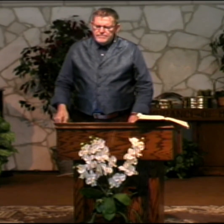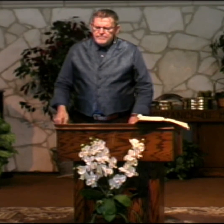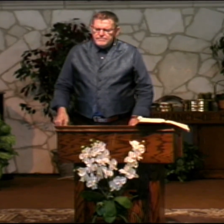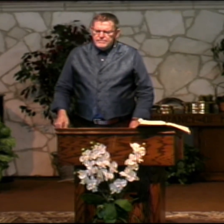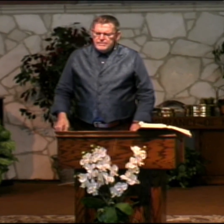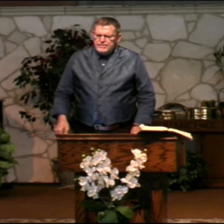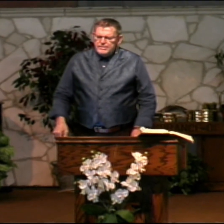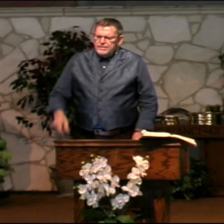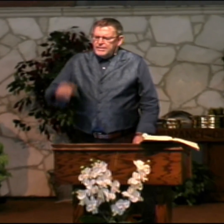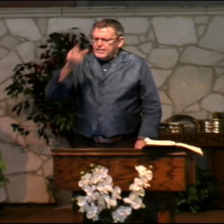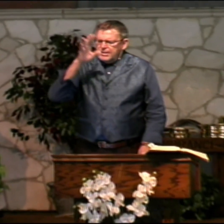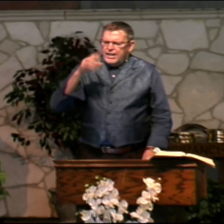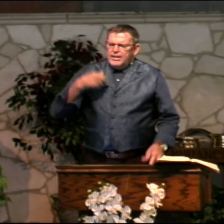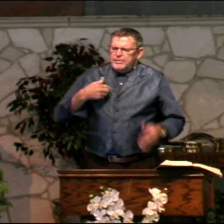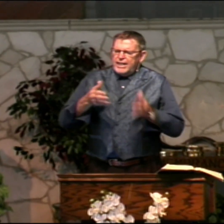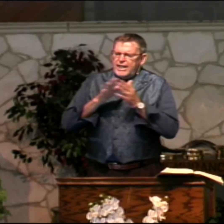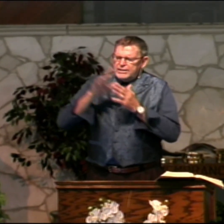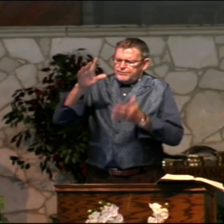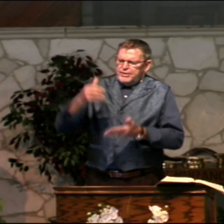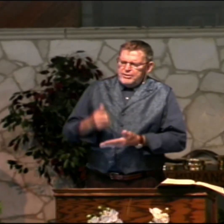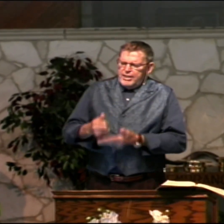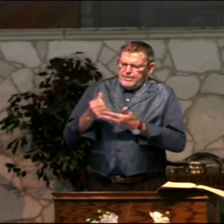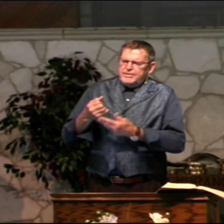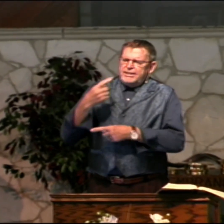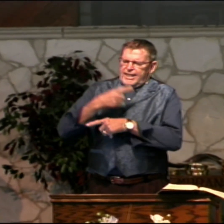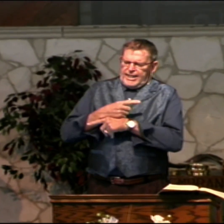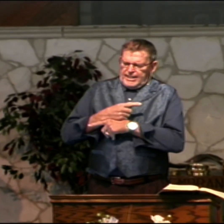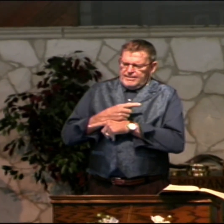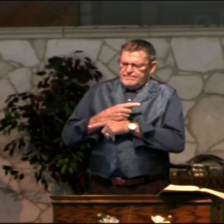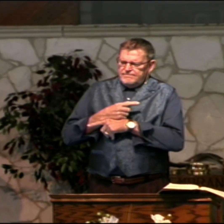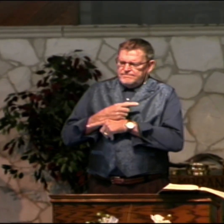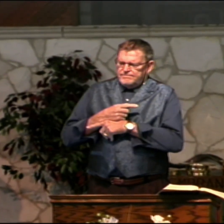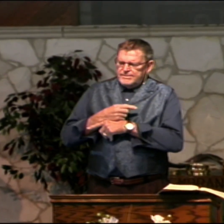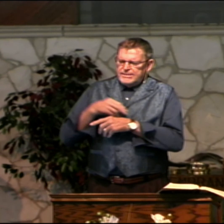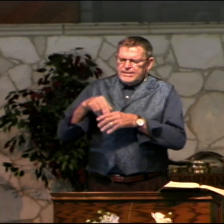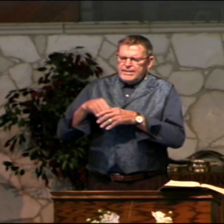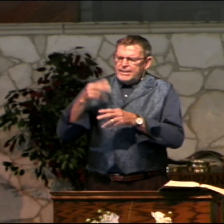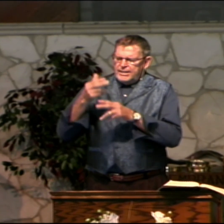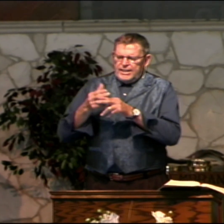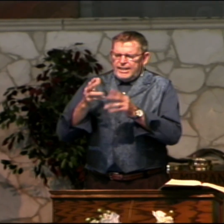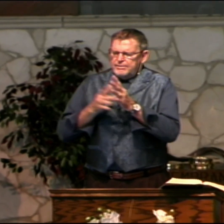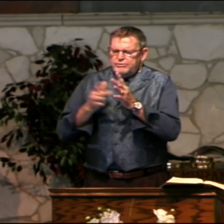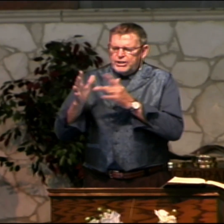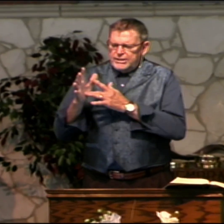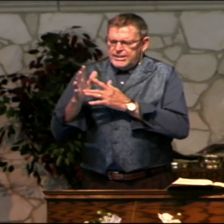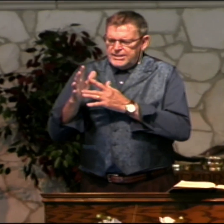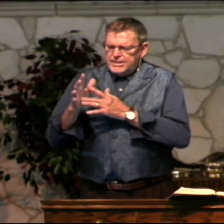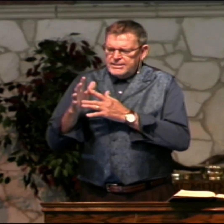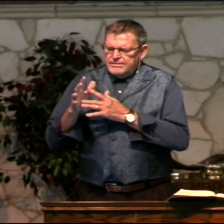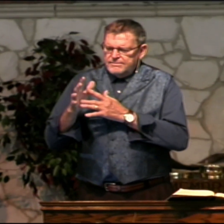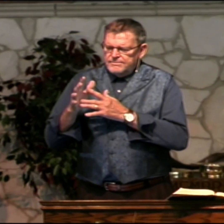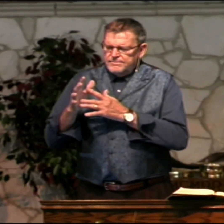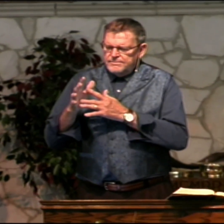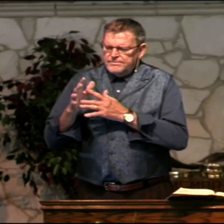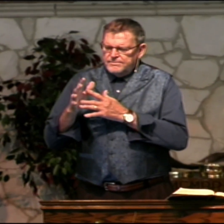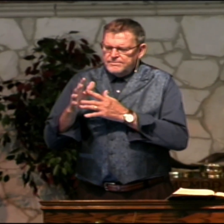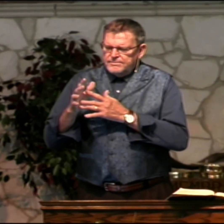God, we ask for Your help today in the name of Jesus.